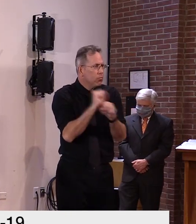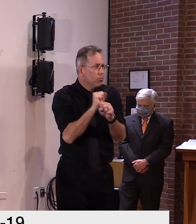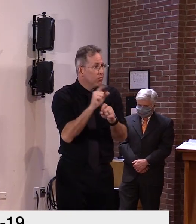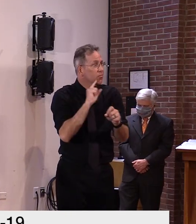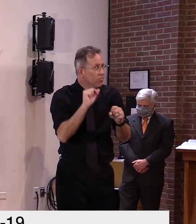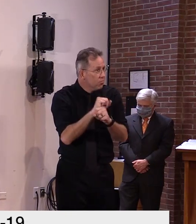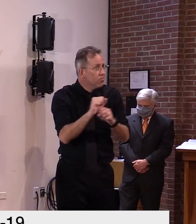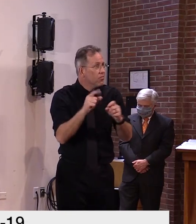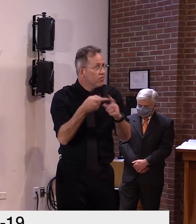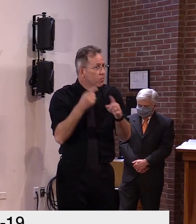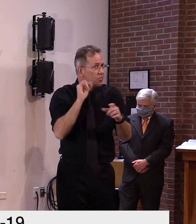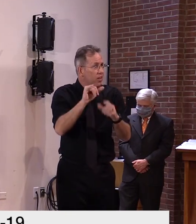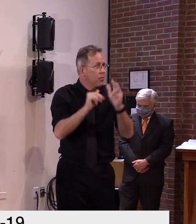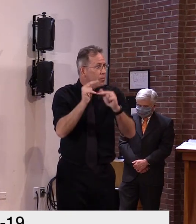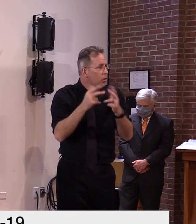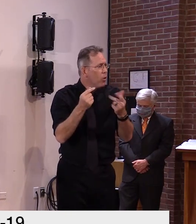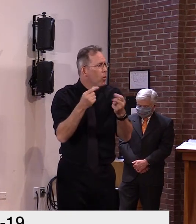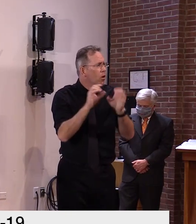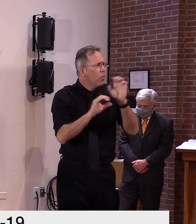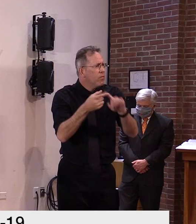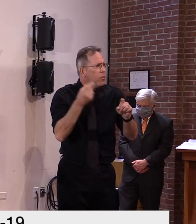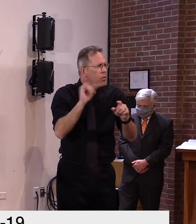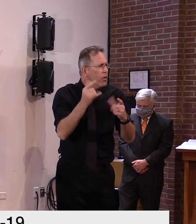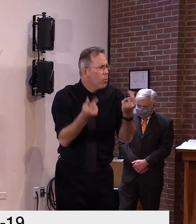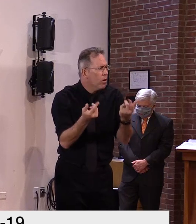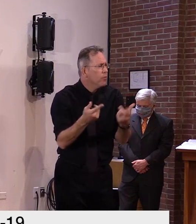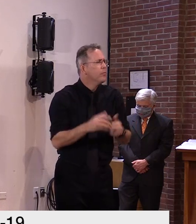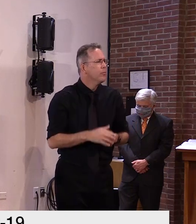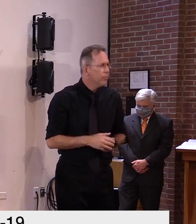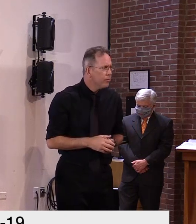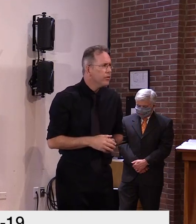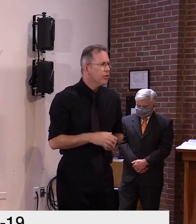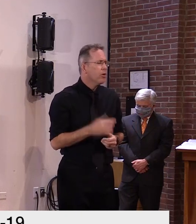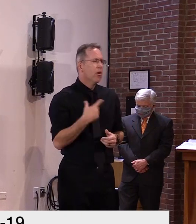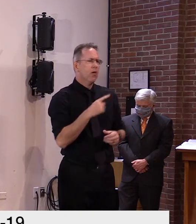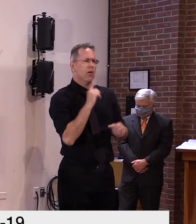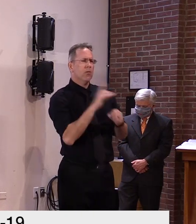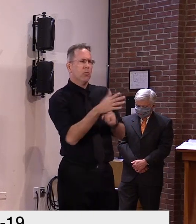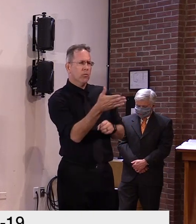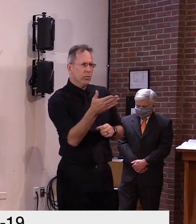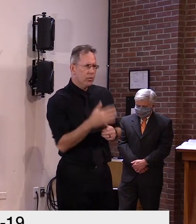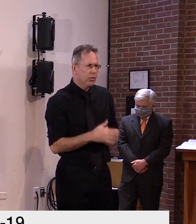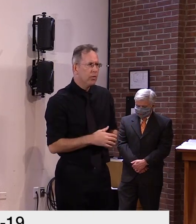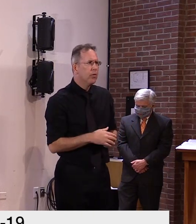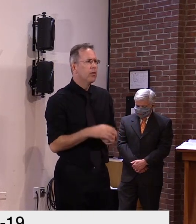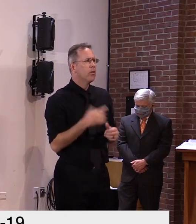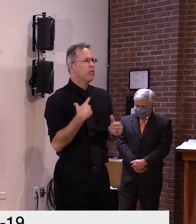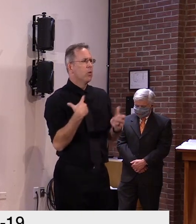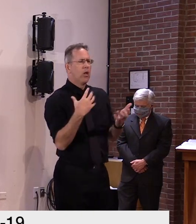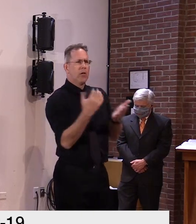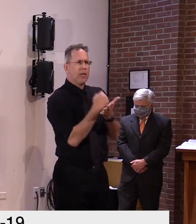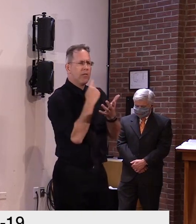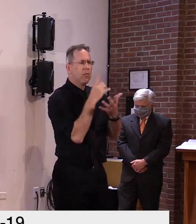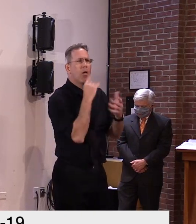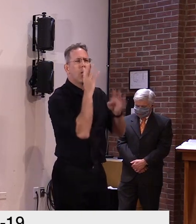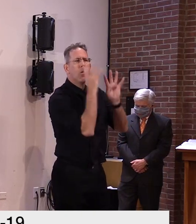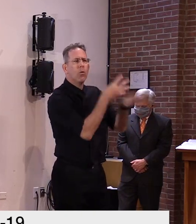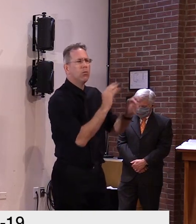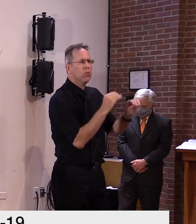our facts and really make sure we've covered all bases as we think about